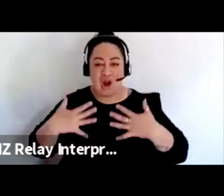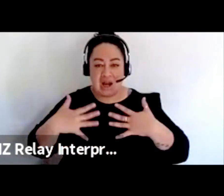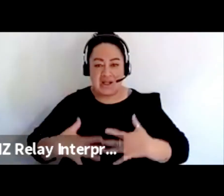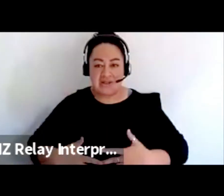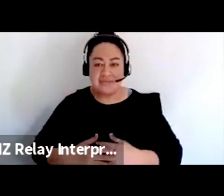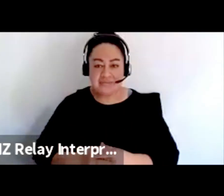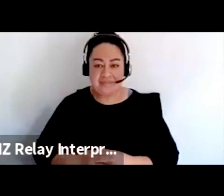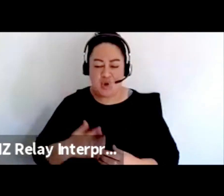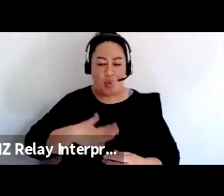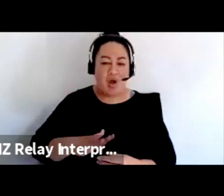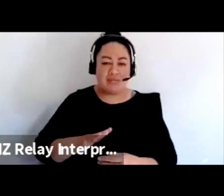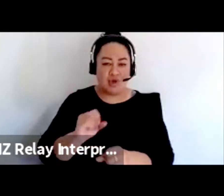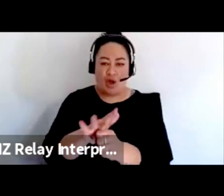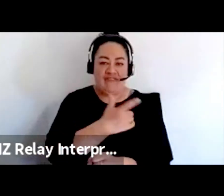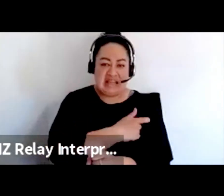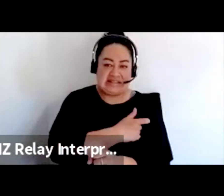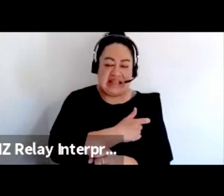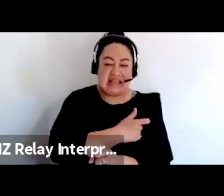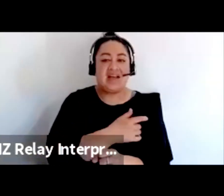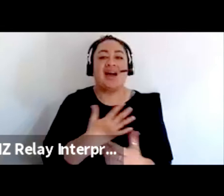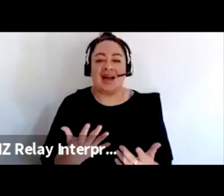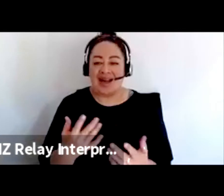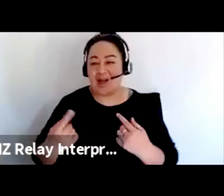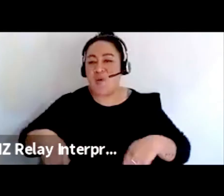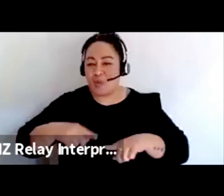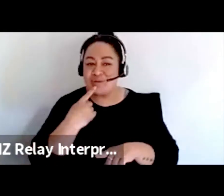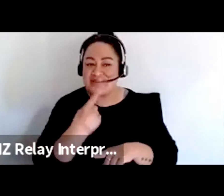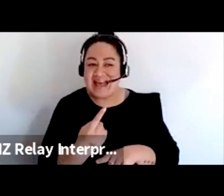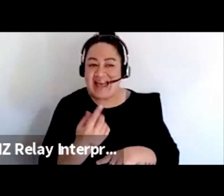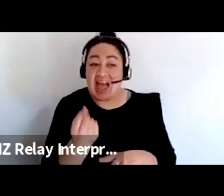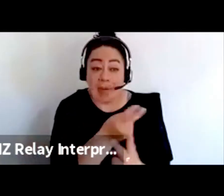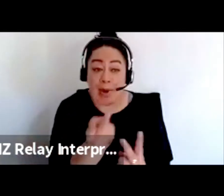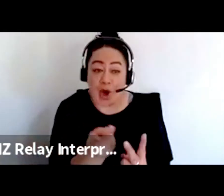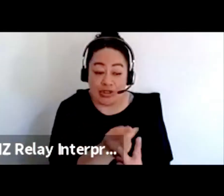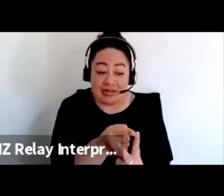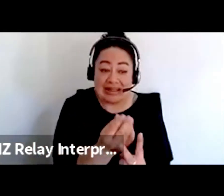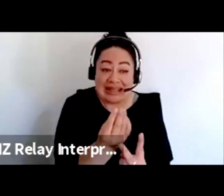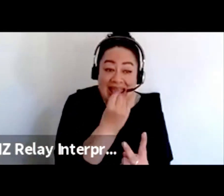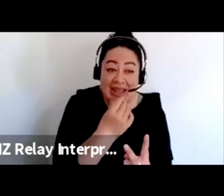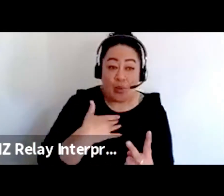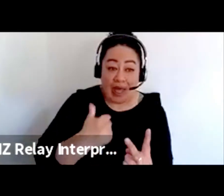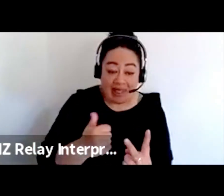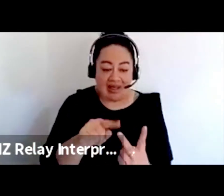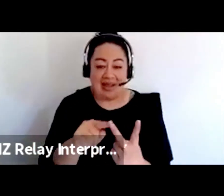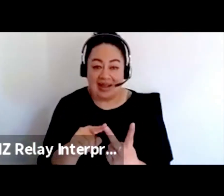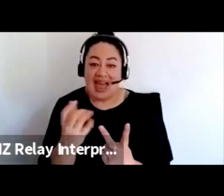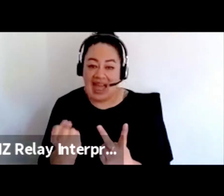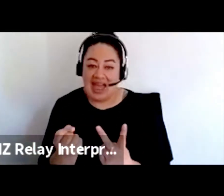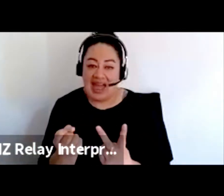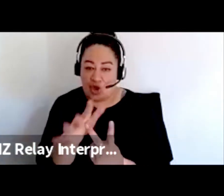say is do both, right? So get the vaccine and keep yourself well through kai. I think keeping yourself well through kai is really